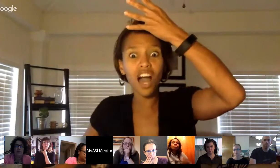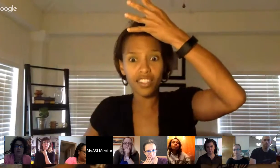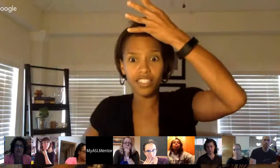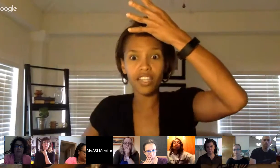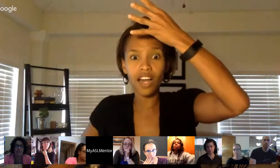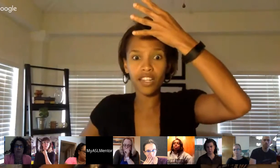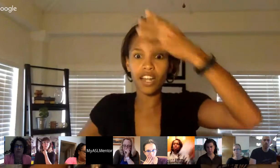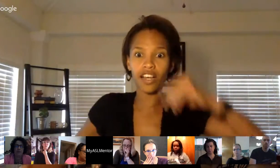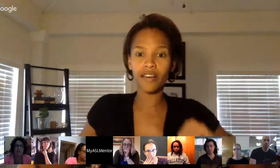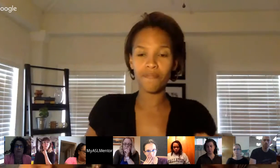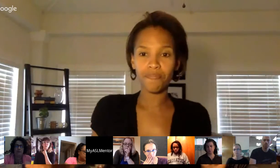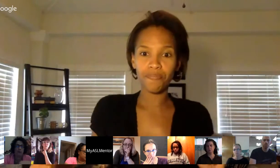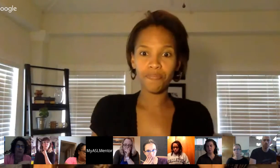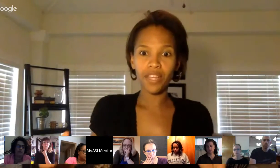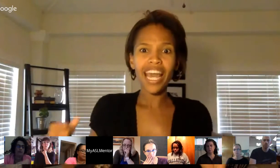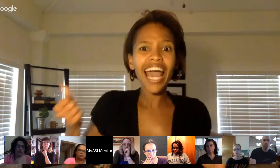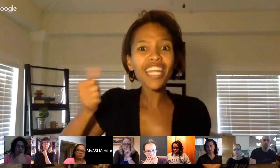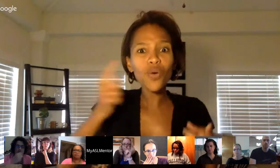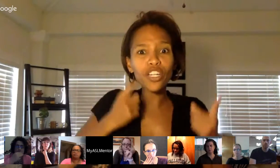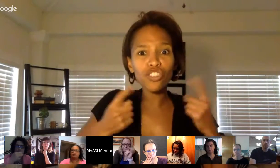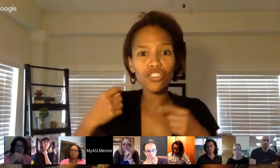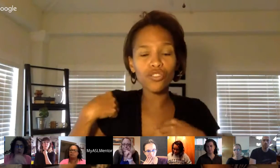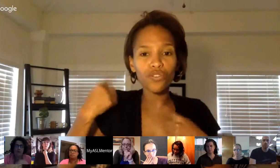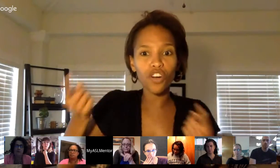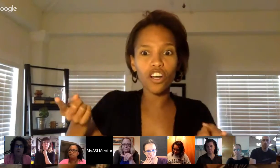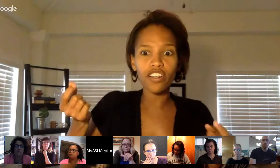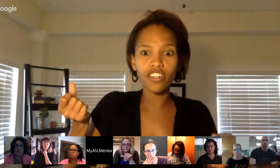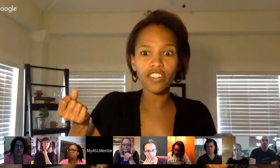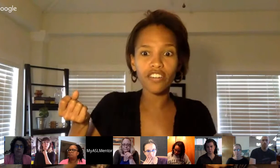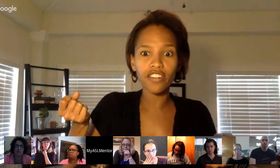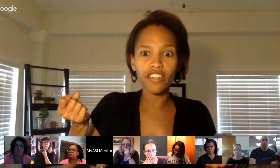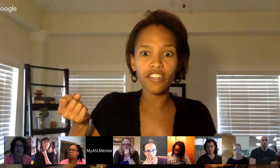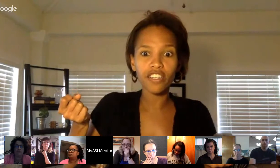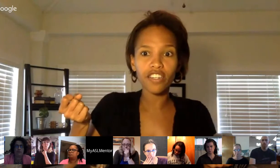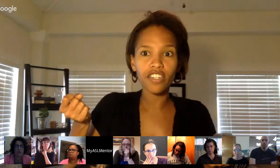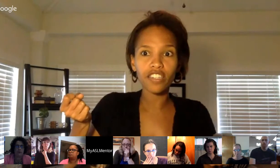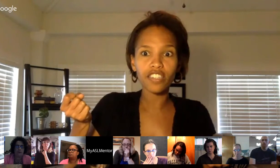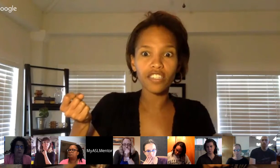a lot. Any questions so far?